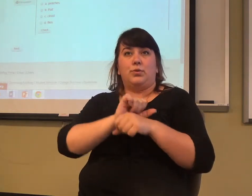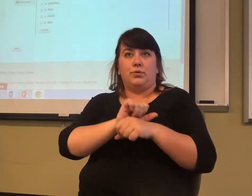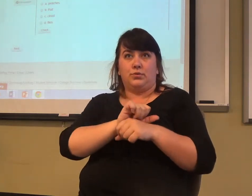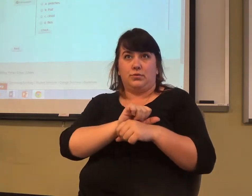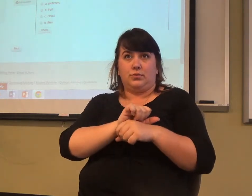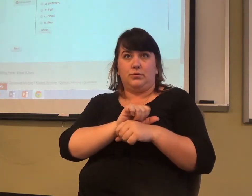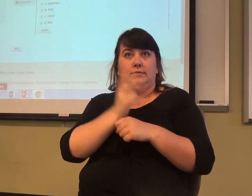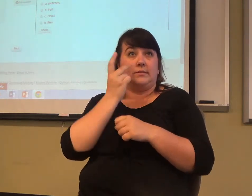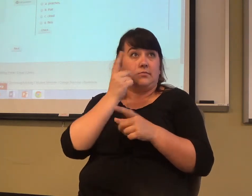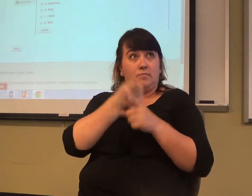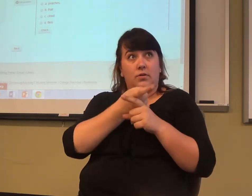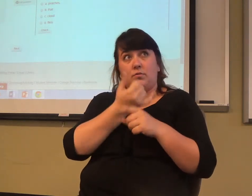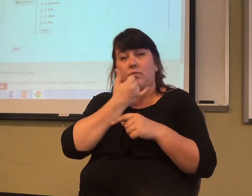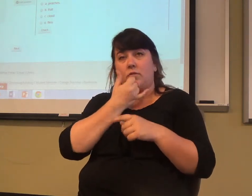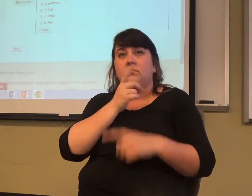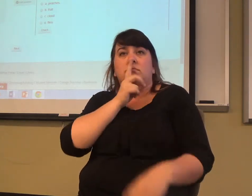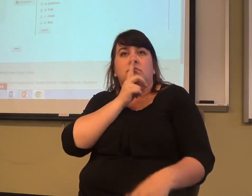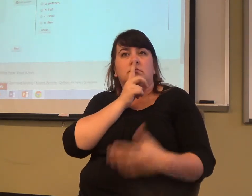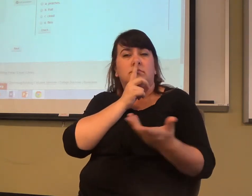question correct. Okay.